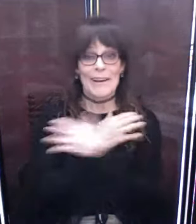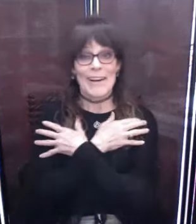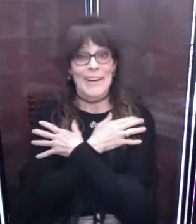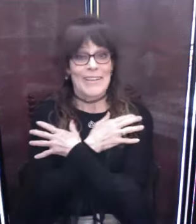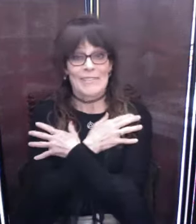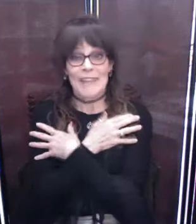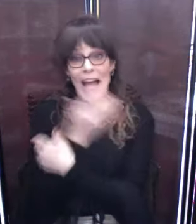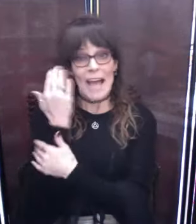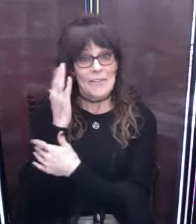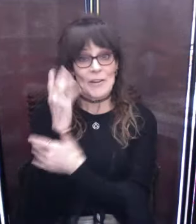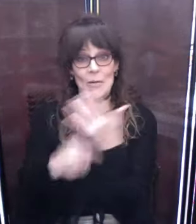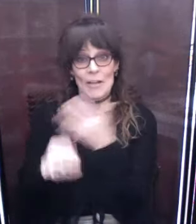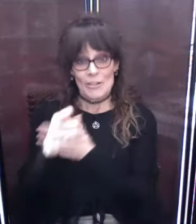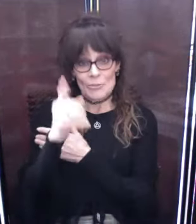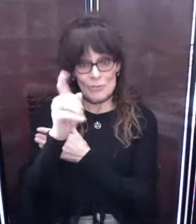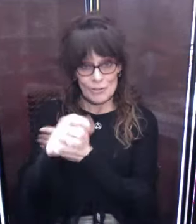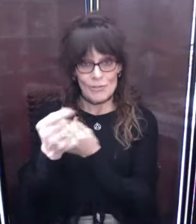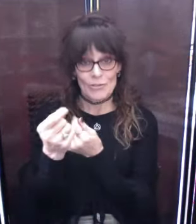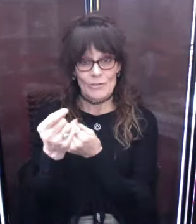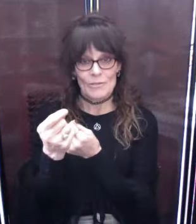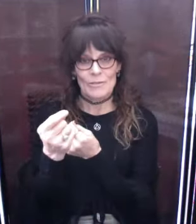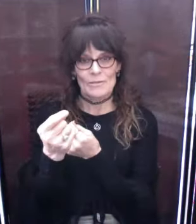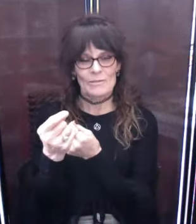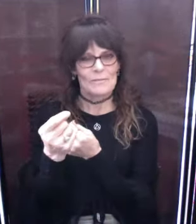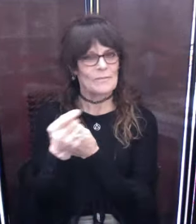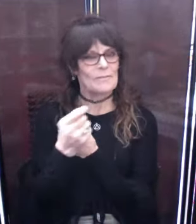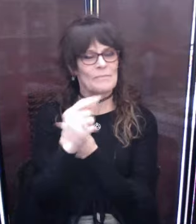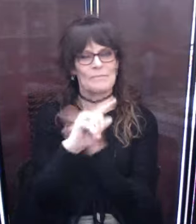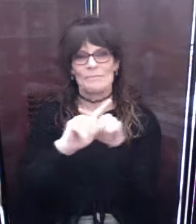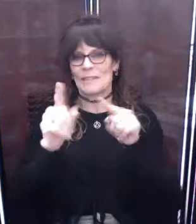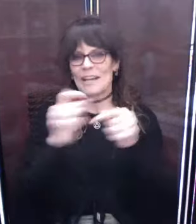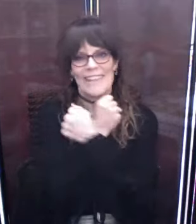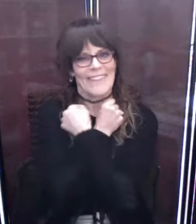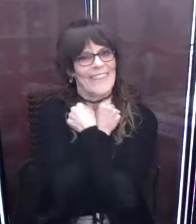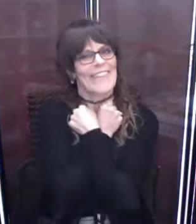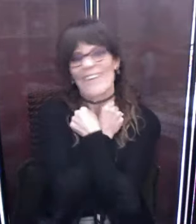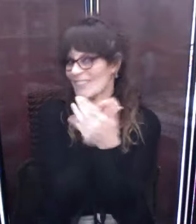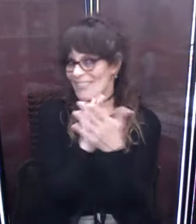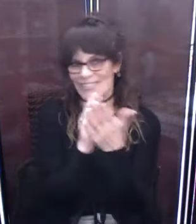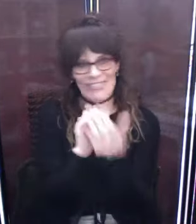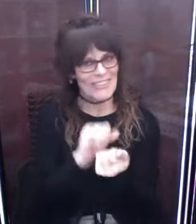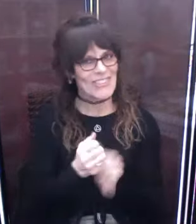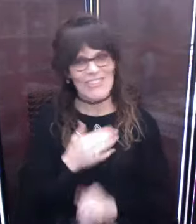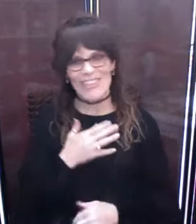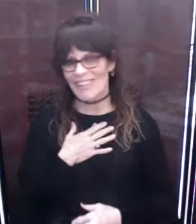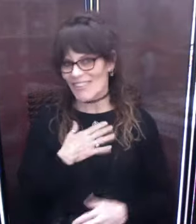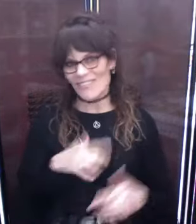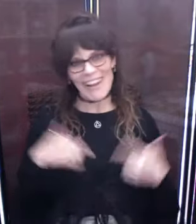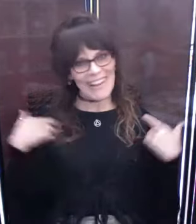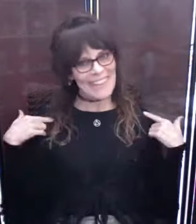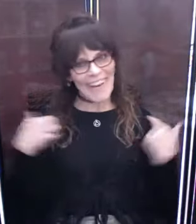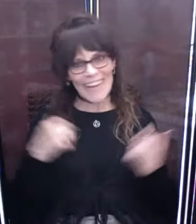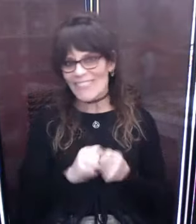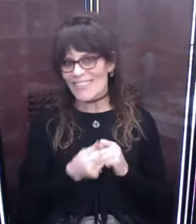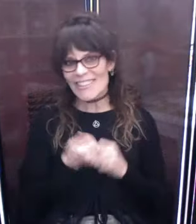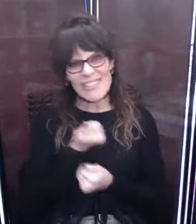be doing, but I love this book. This book saved my life. It changed everything. This is what I do. If you're interested